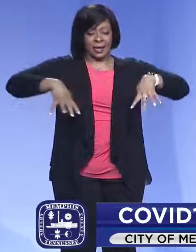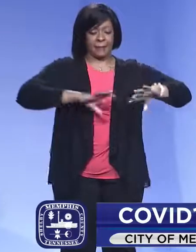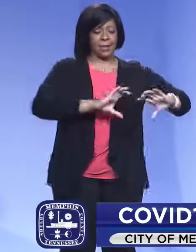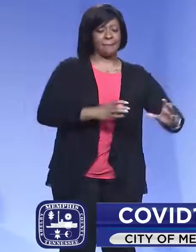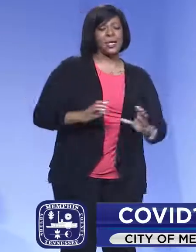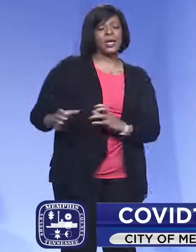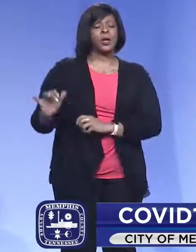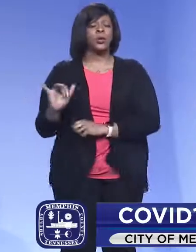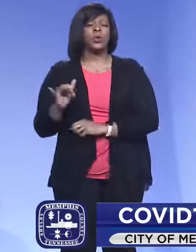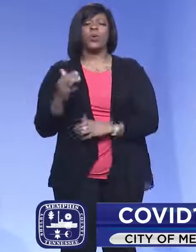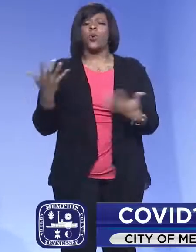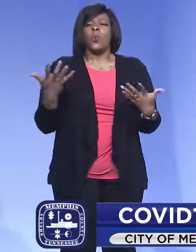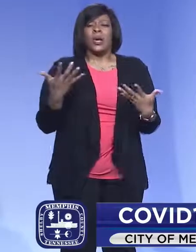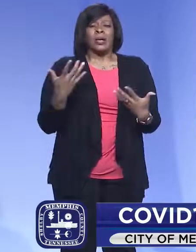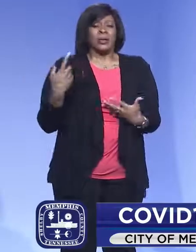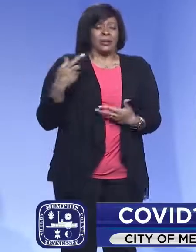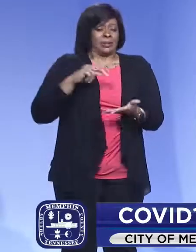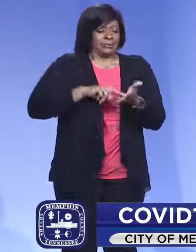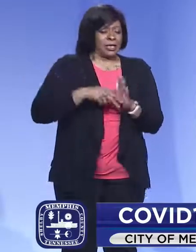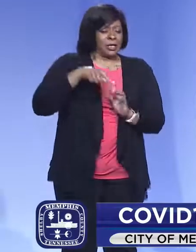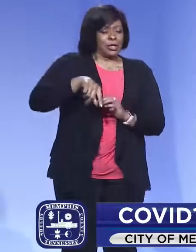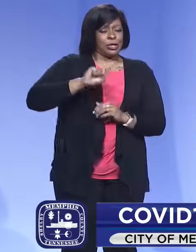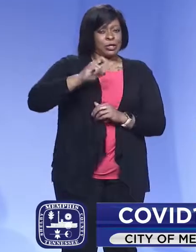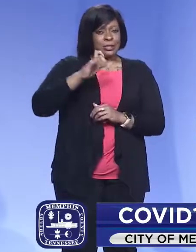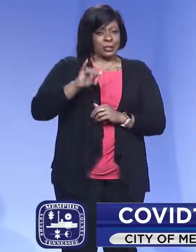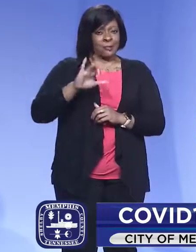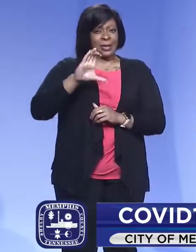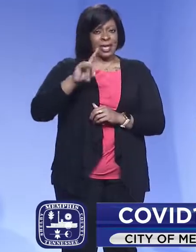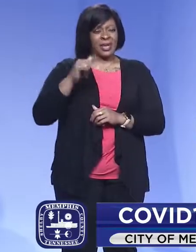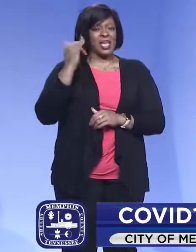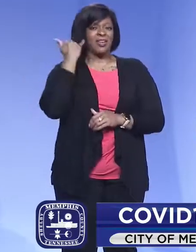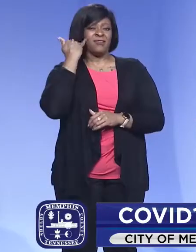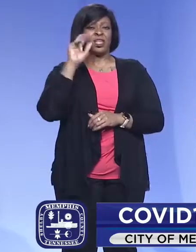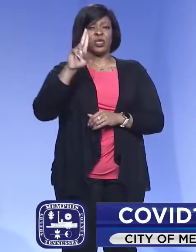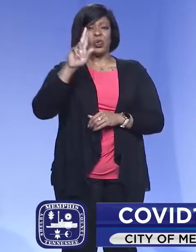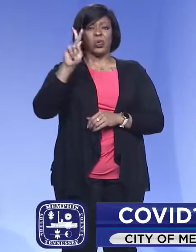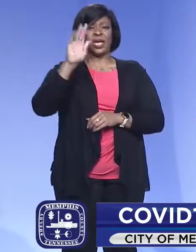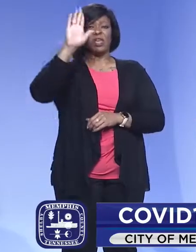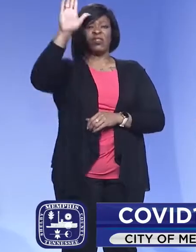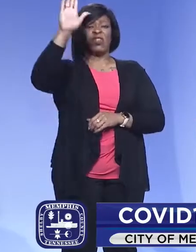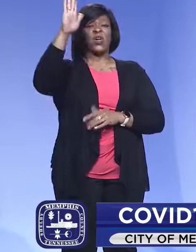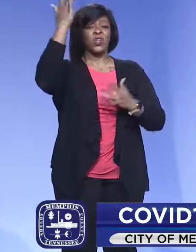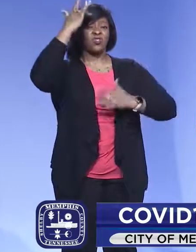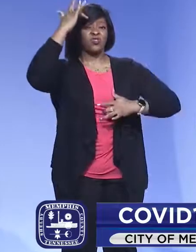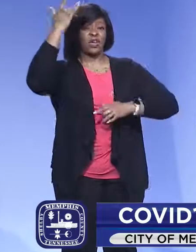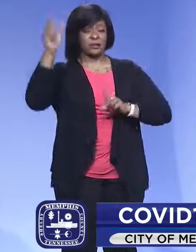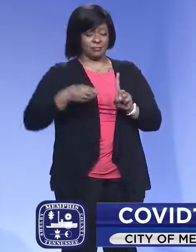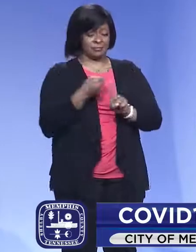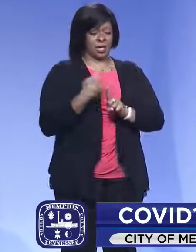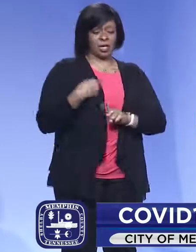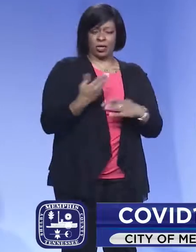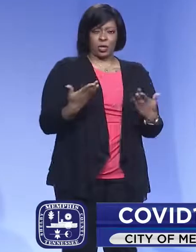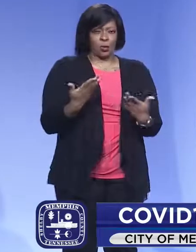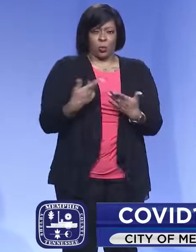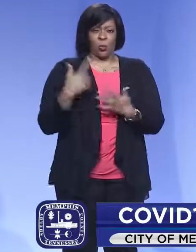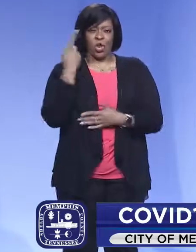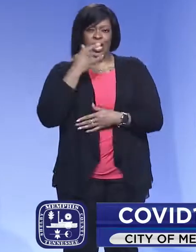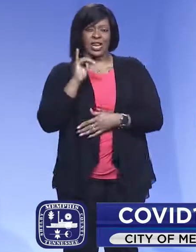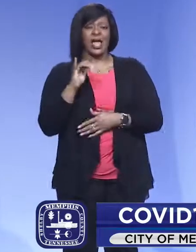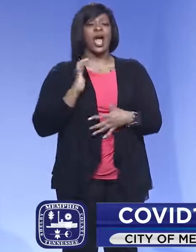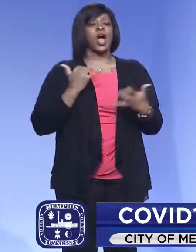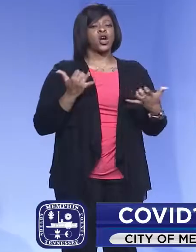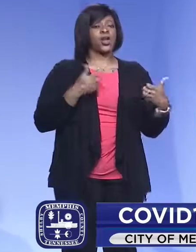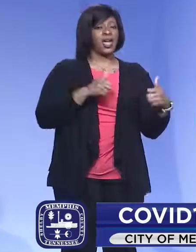well, of what would it mean to Shelby County if we had the UK strain here. And we actually believe that all of our